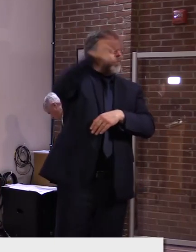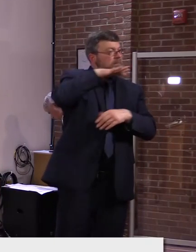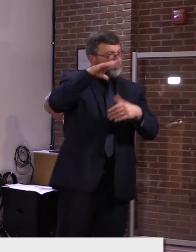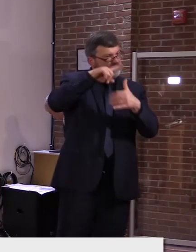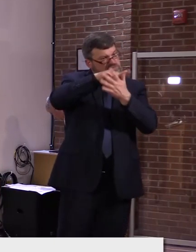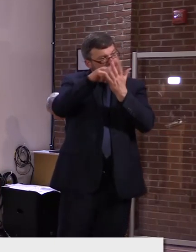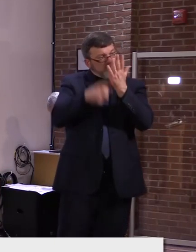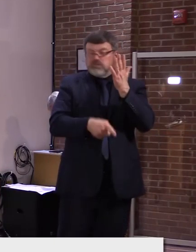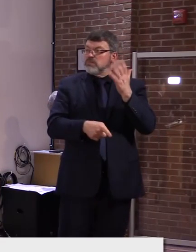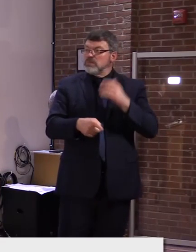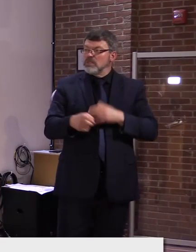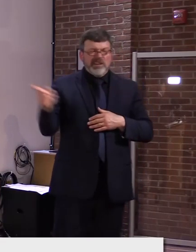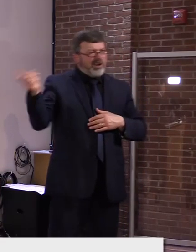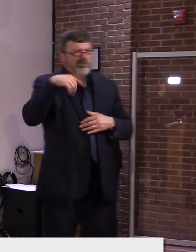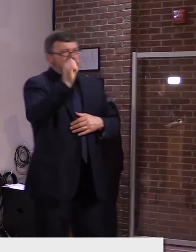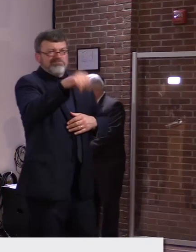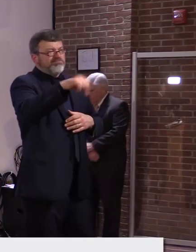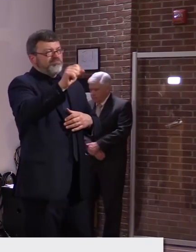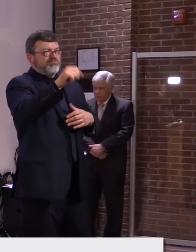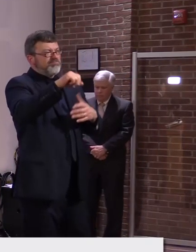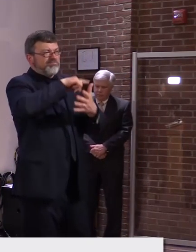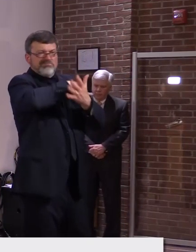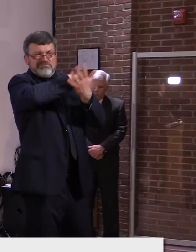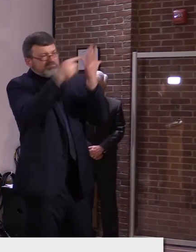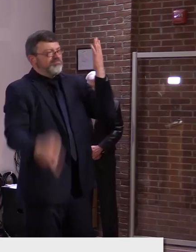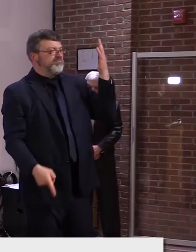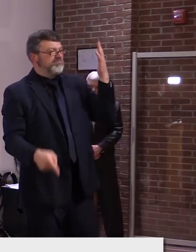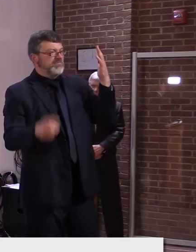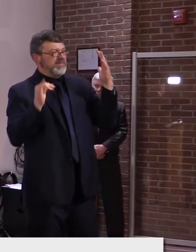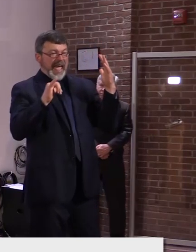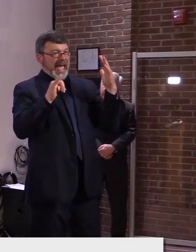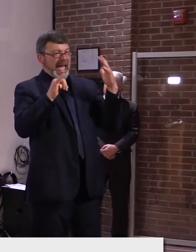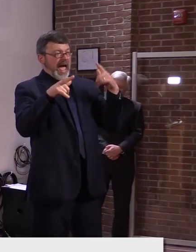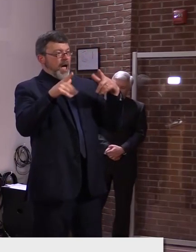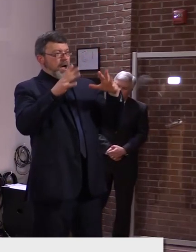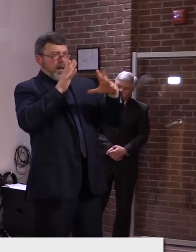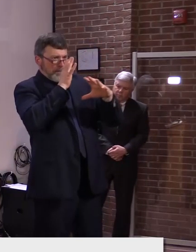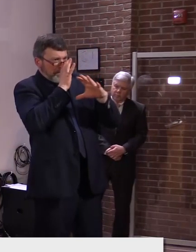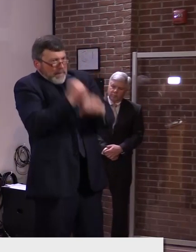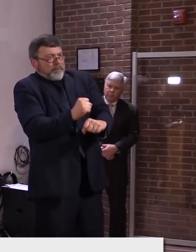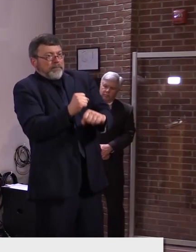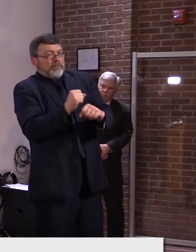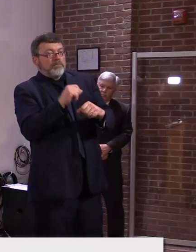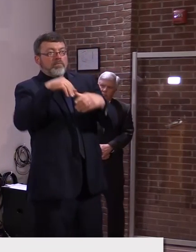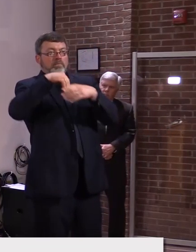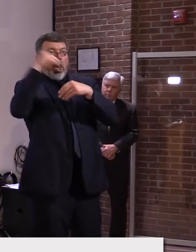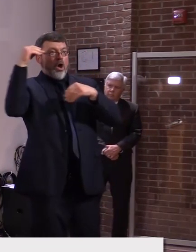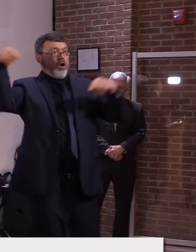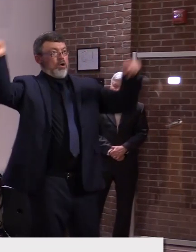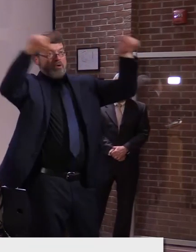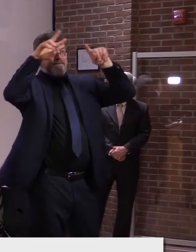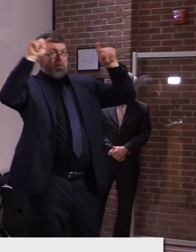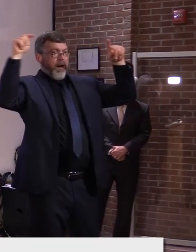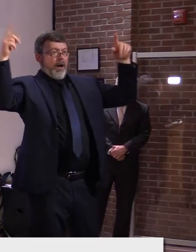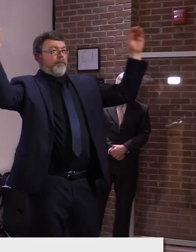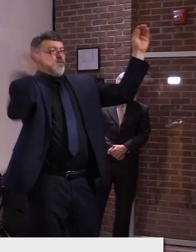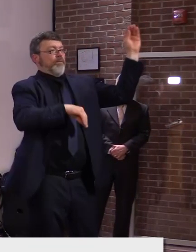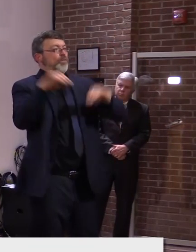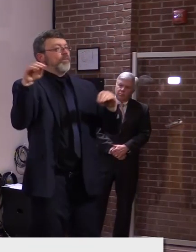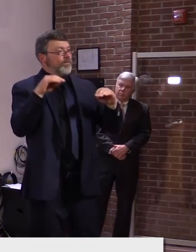become a brighter, more beautiful state than we already are to attract more people. We're the safest, healthiest state in the